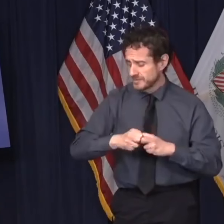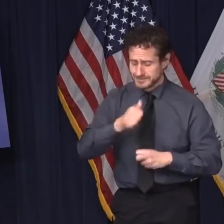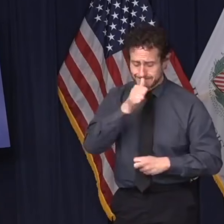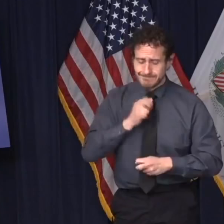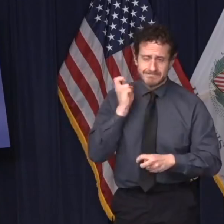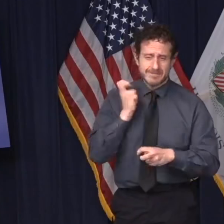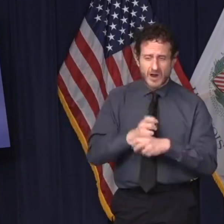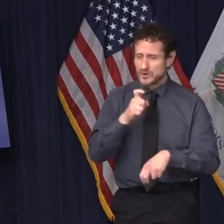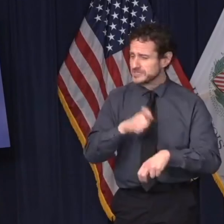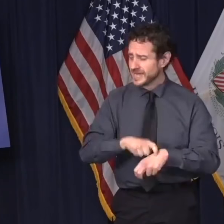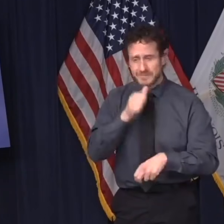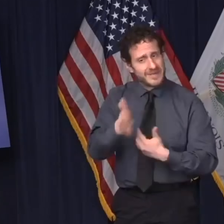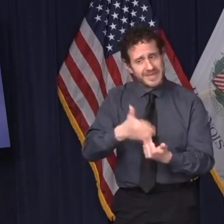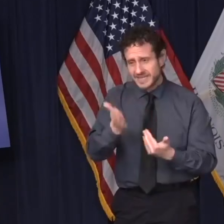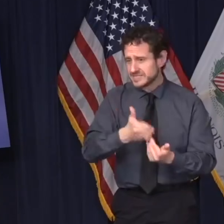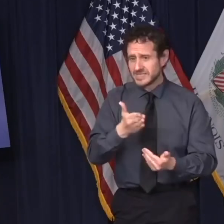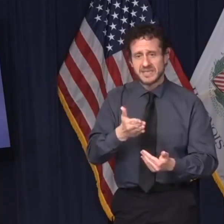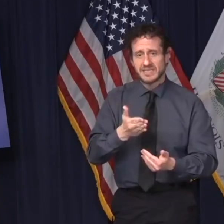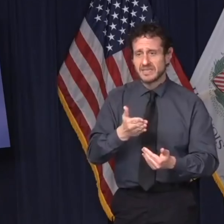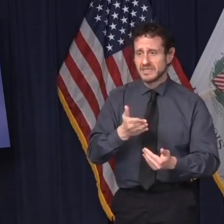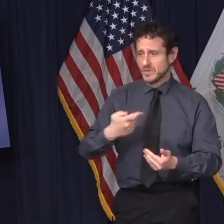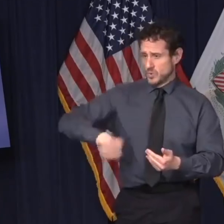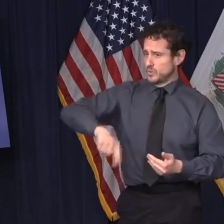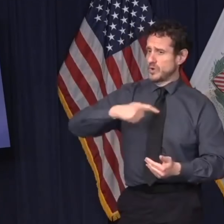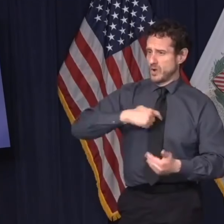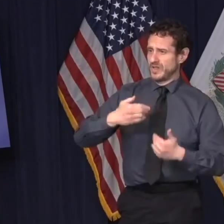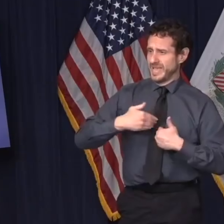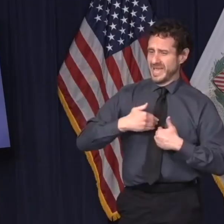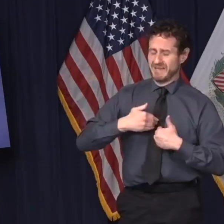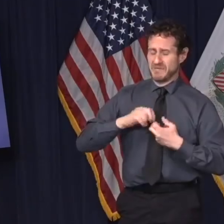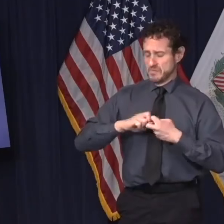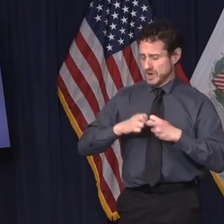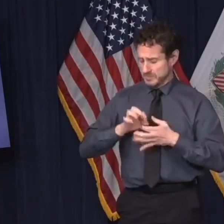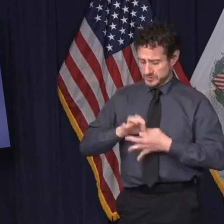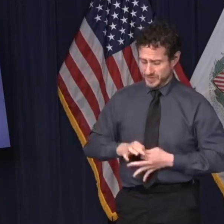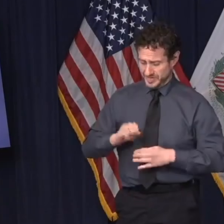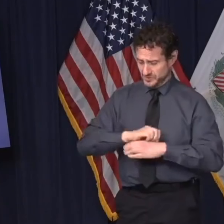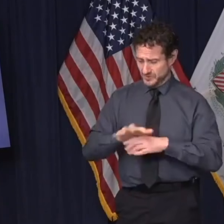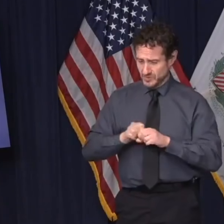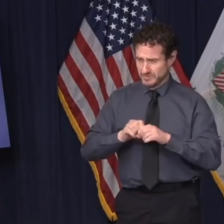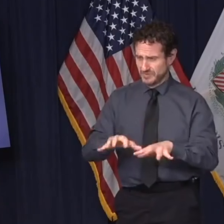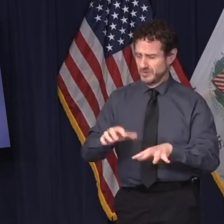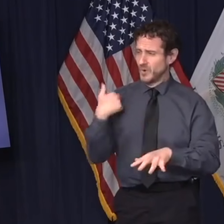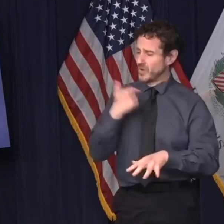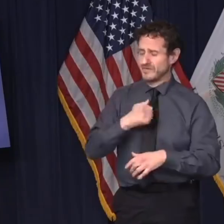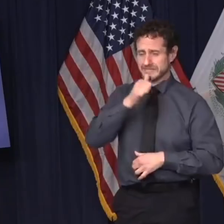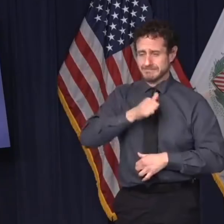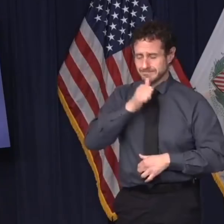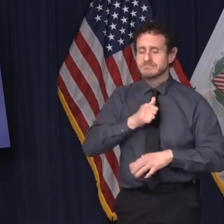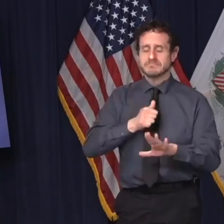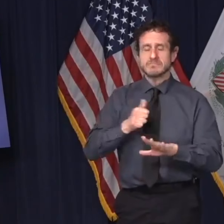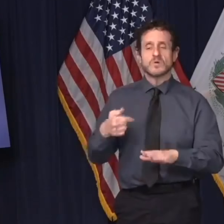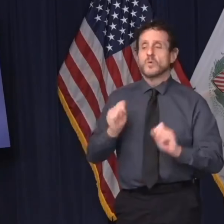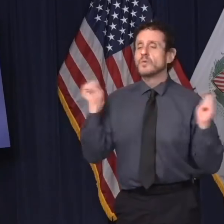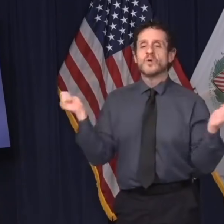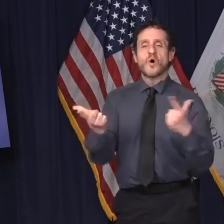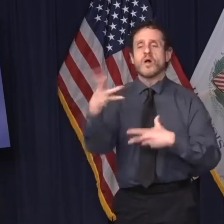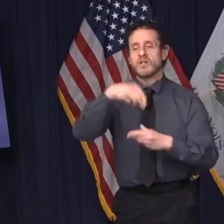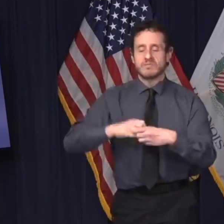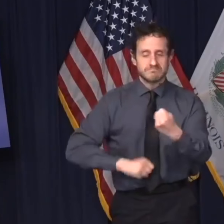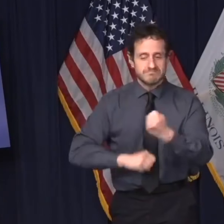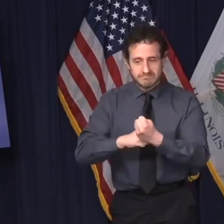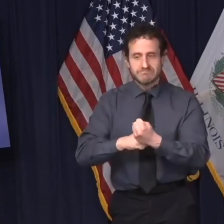personally affected by this virus. Let's be all in Illinois and help ourselves through to the other side of this